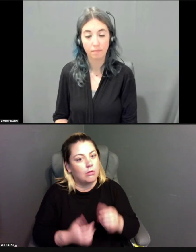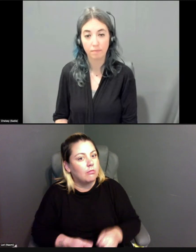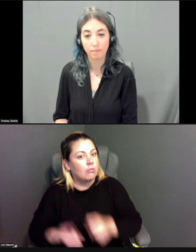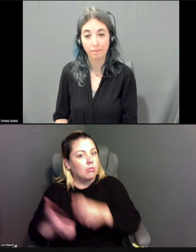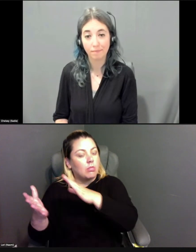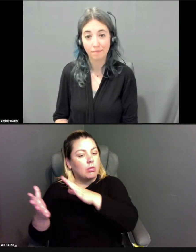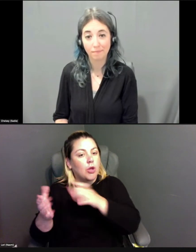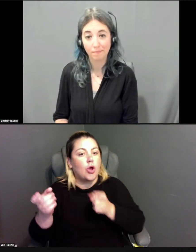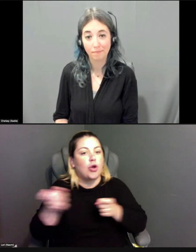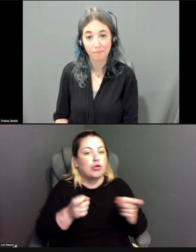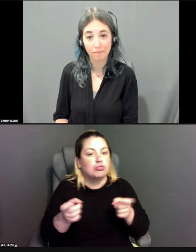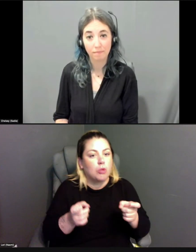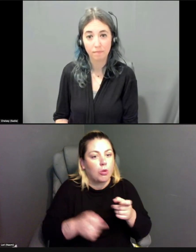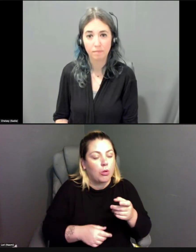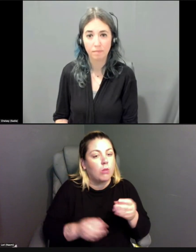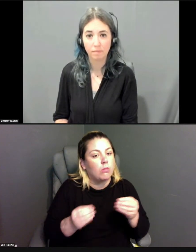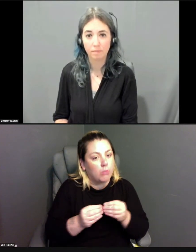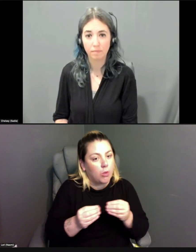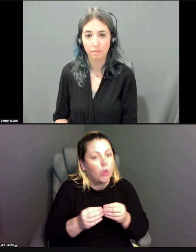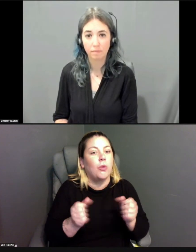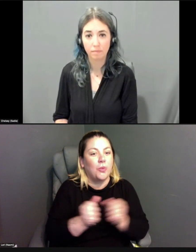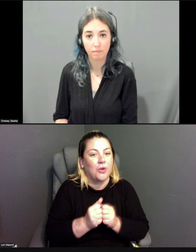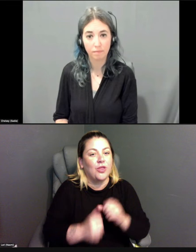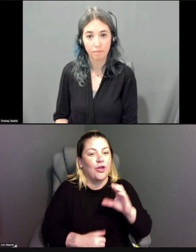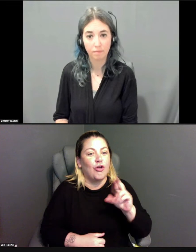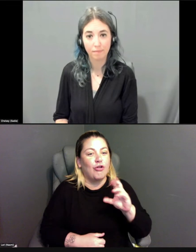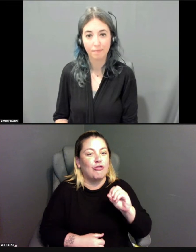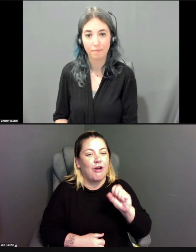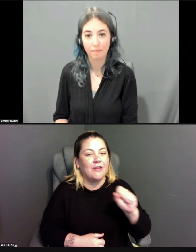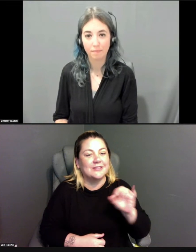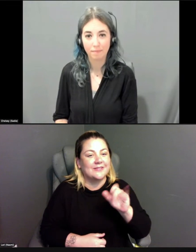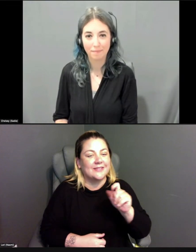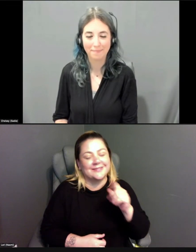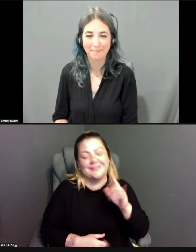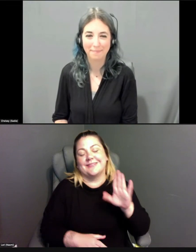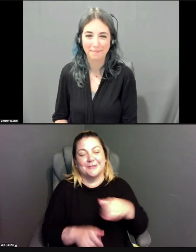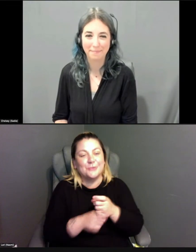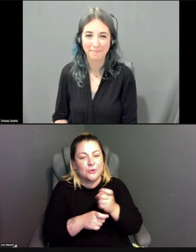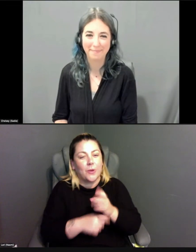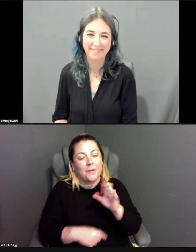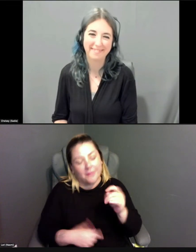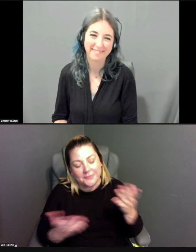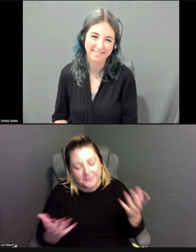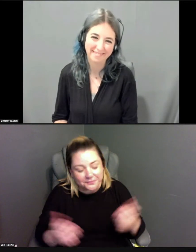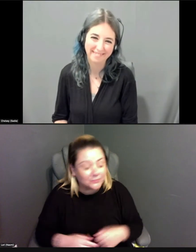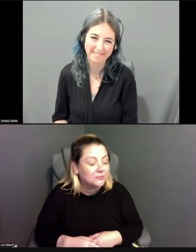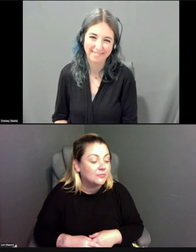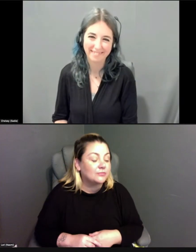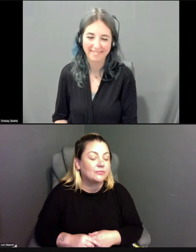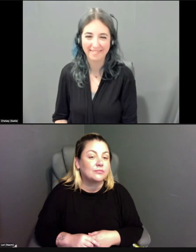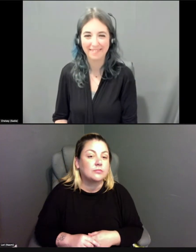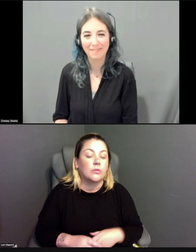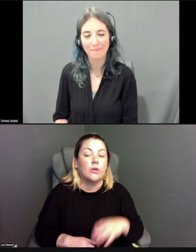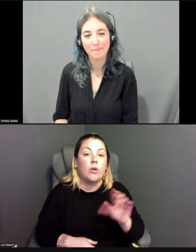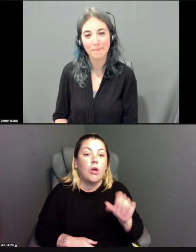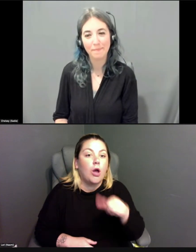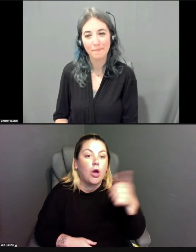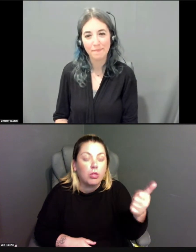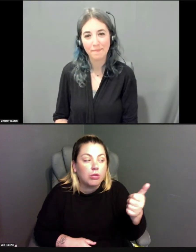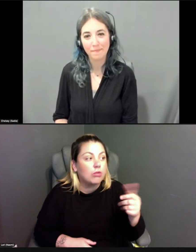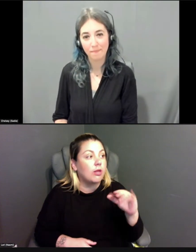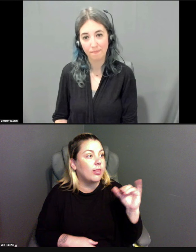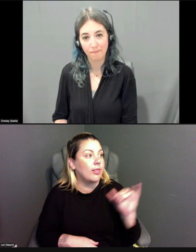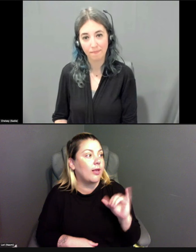that competition a little bit further. Things like that. And then even like smaller